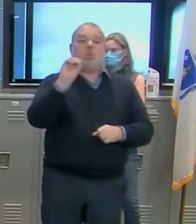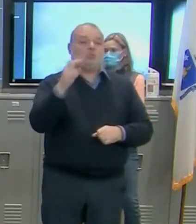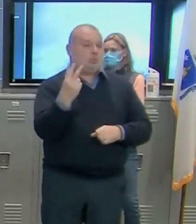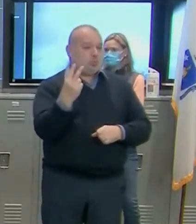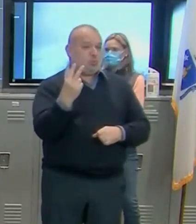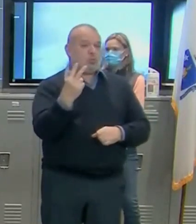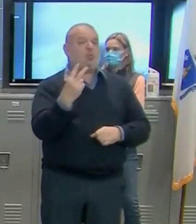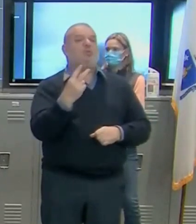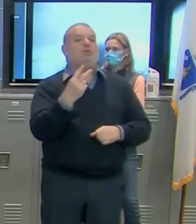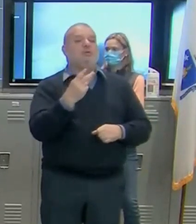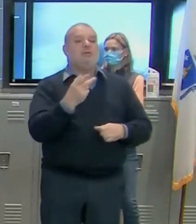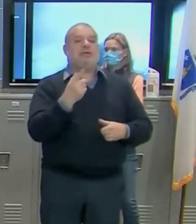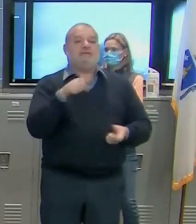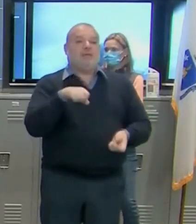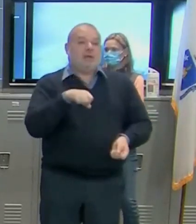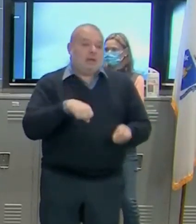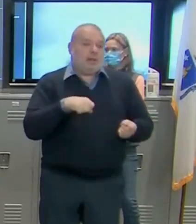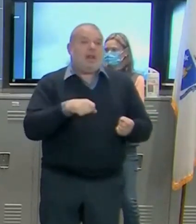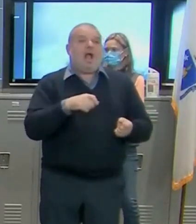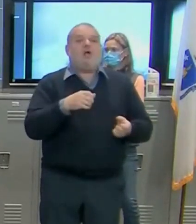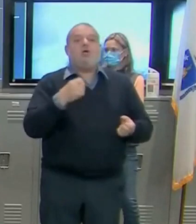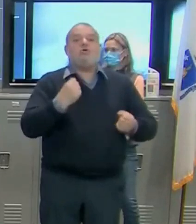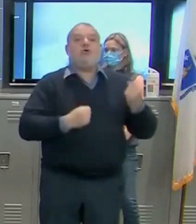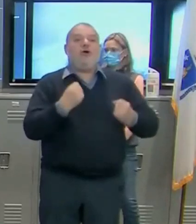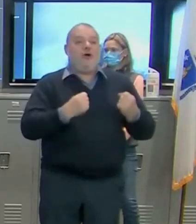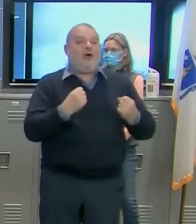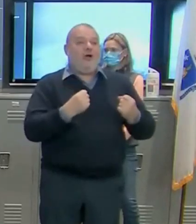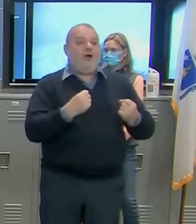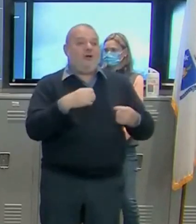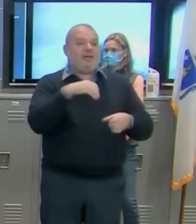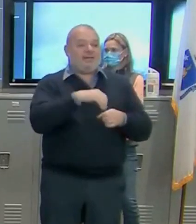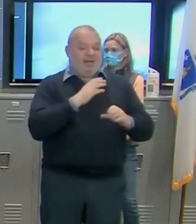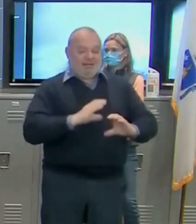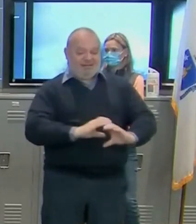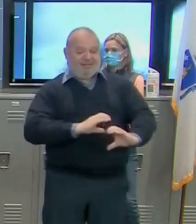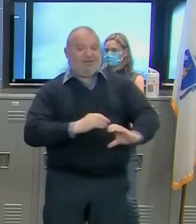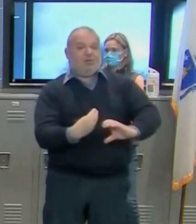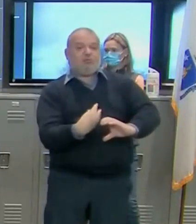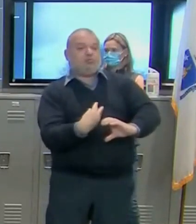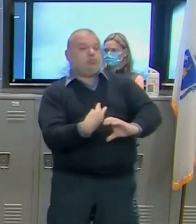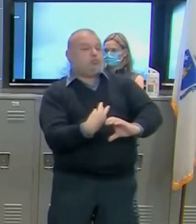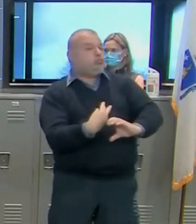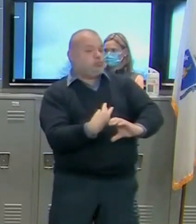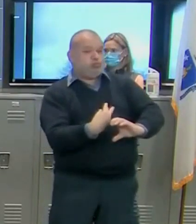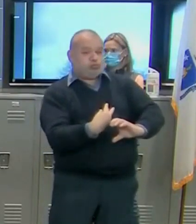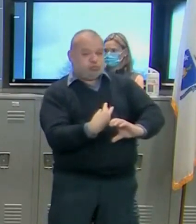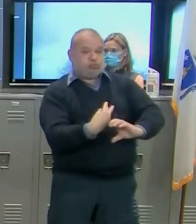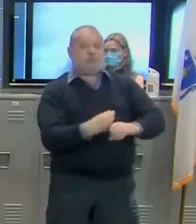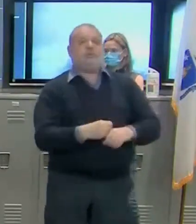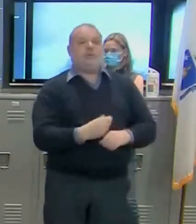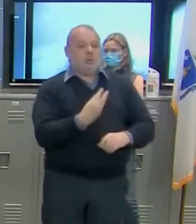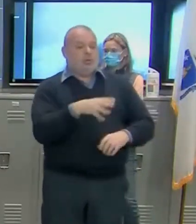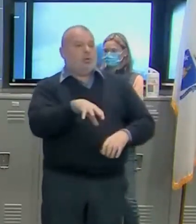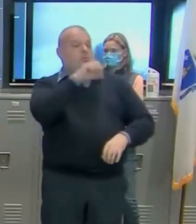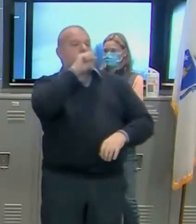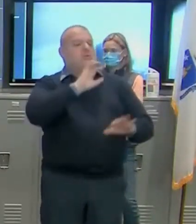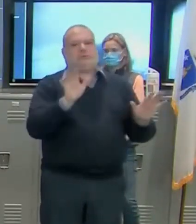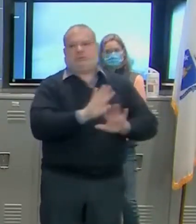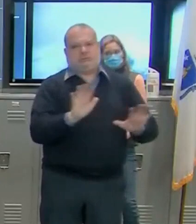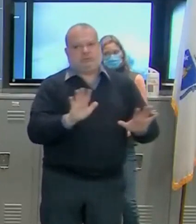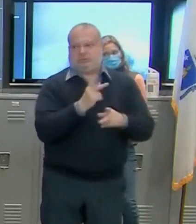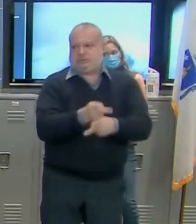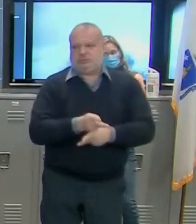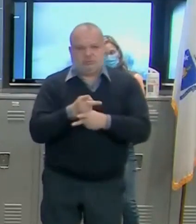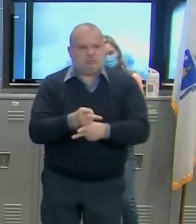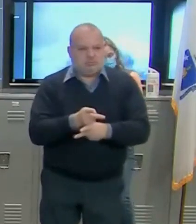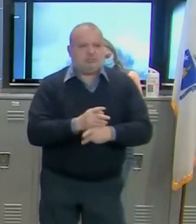safe. Check in with family, friends, and neighbors who may need additional help as the storm winds down. I'd like to turn it over now to